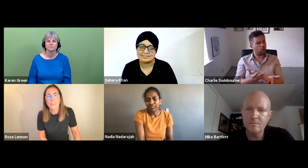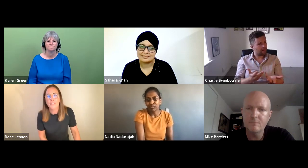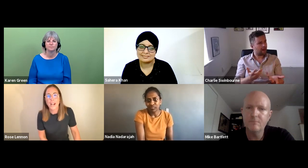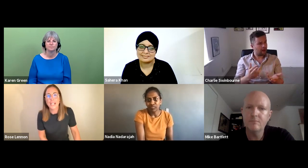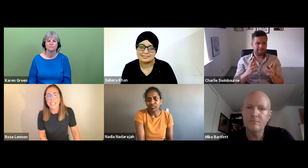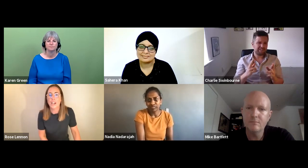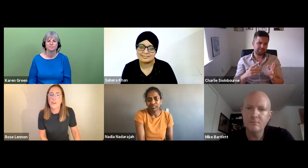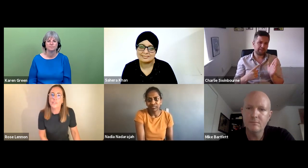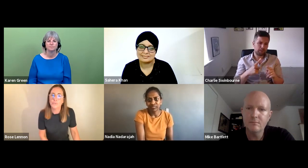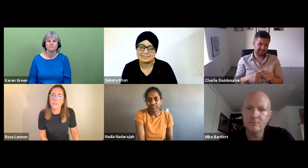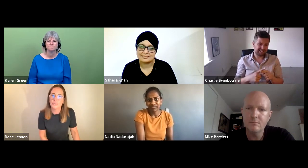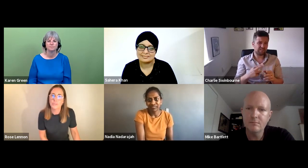But Frankie, overall,